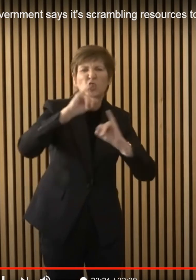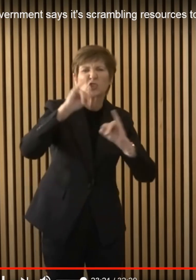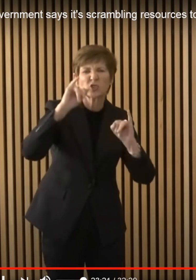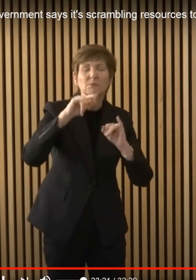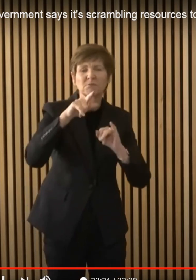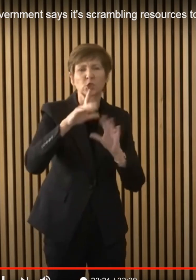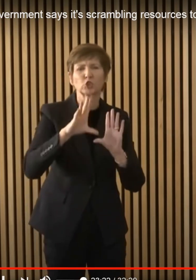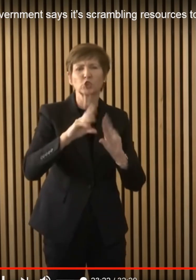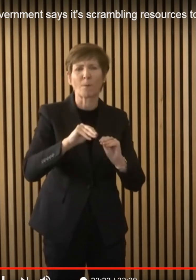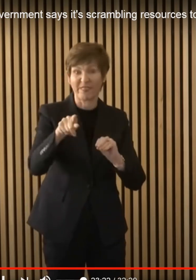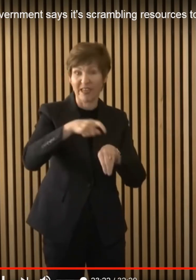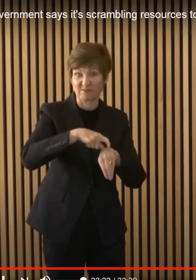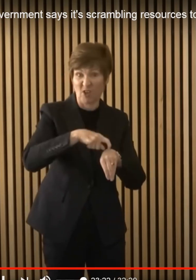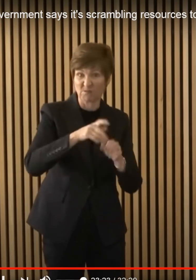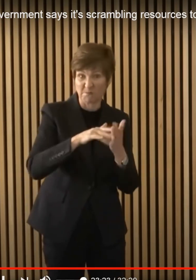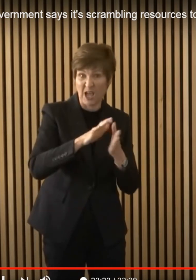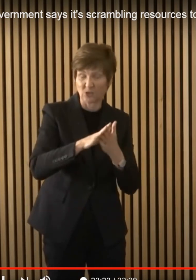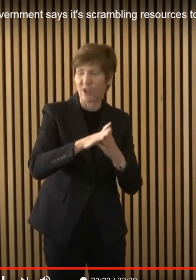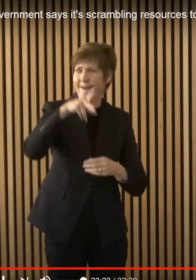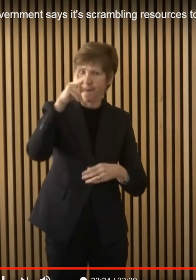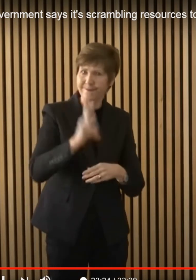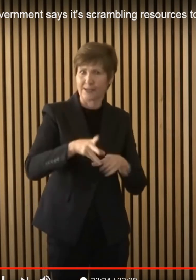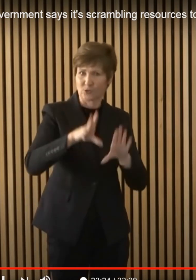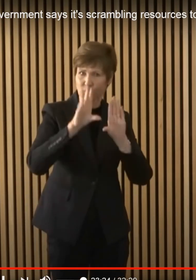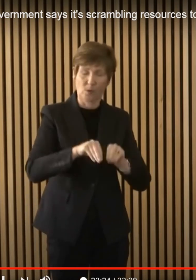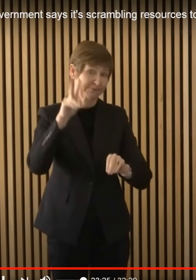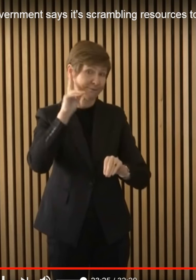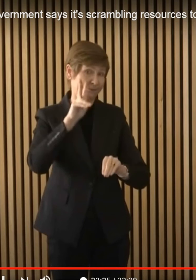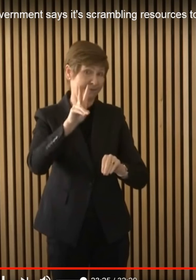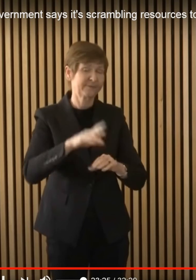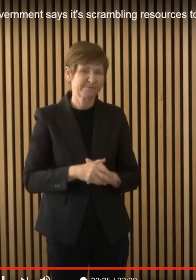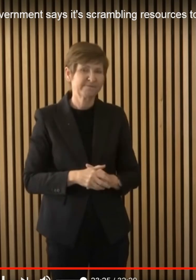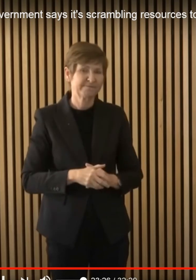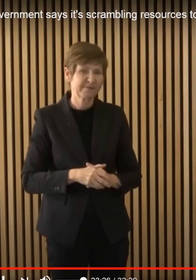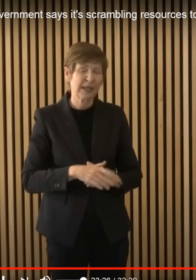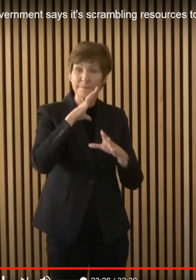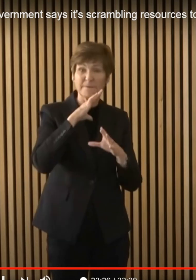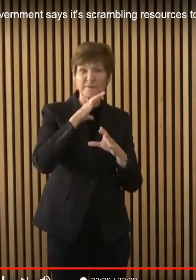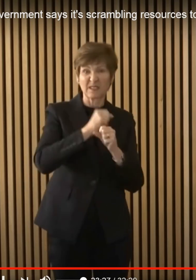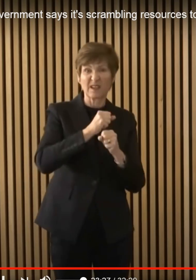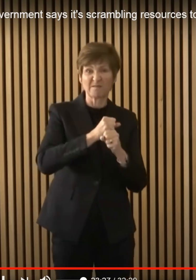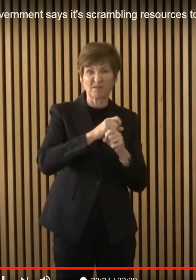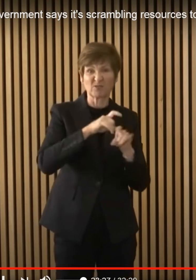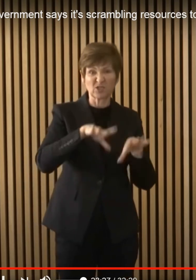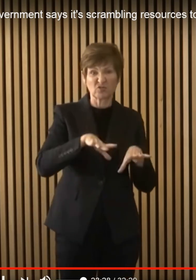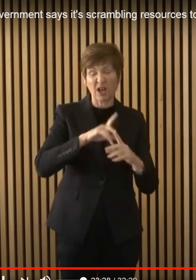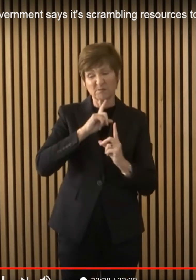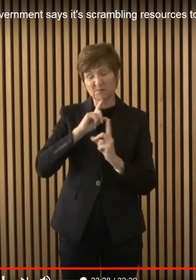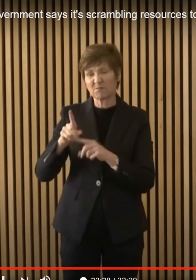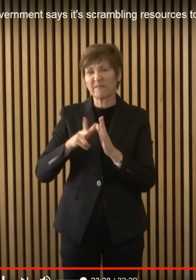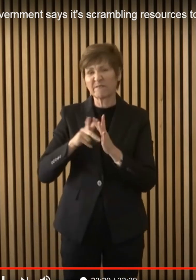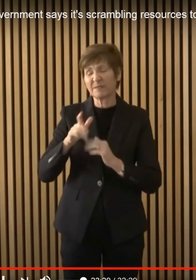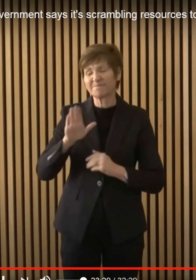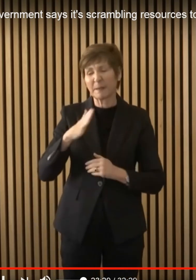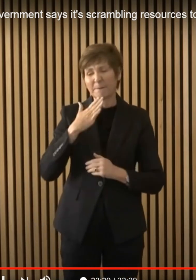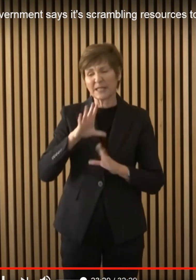provided our request and advice to the Victorian government, and they've responded, and I just want to thank them for that. A difficult